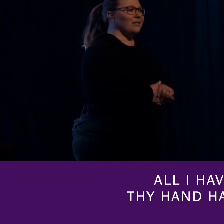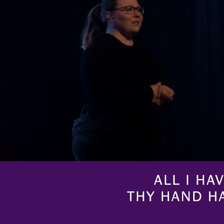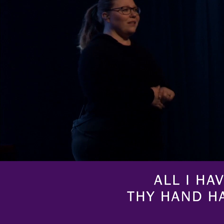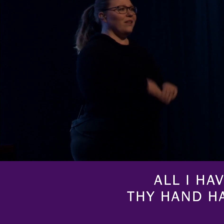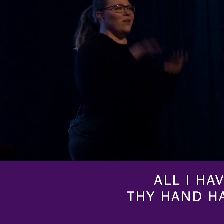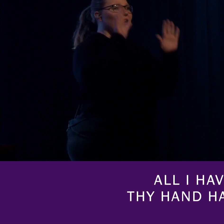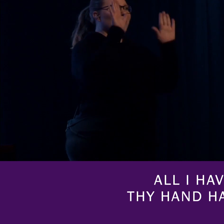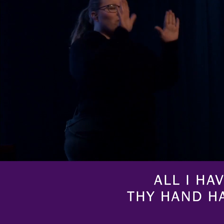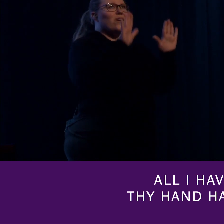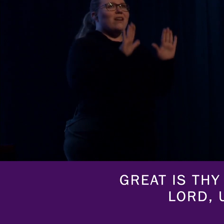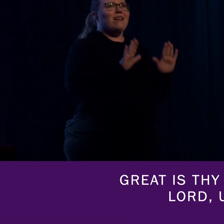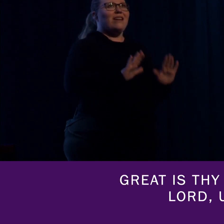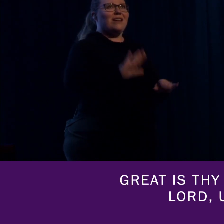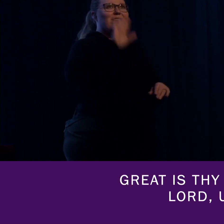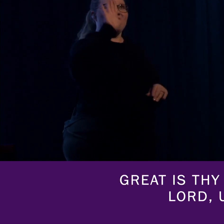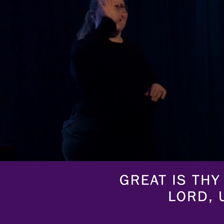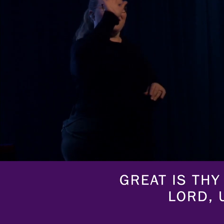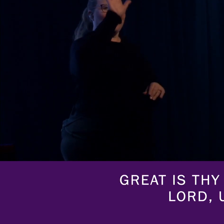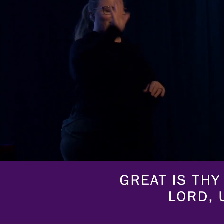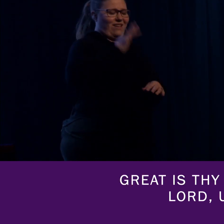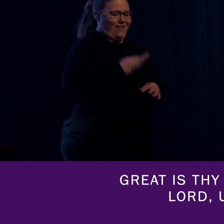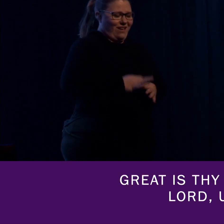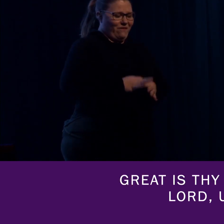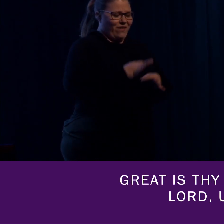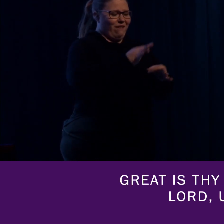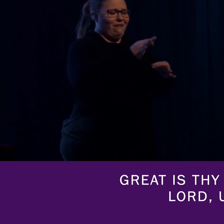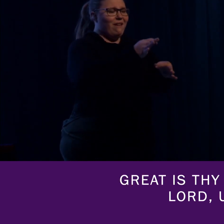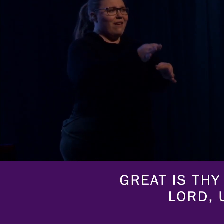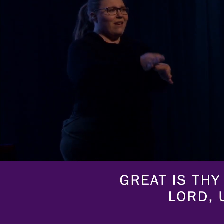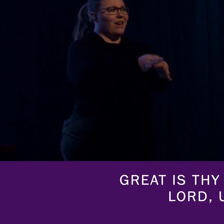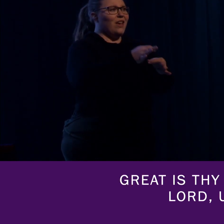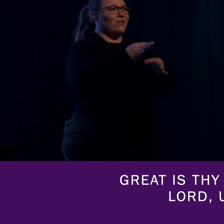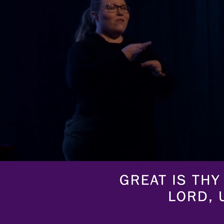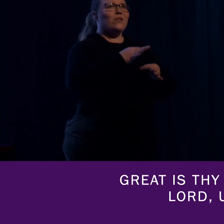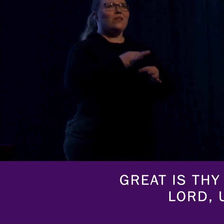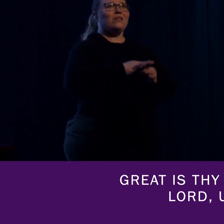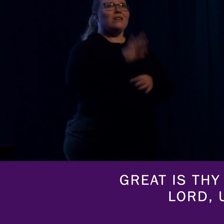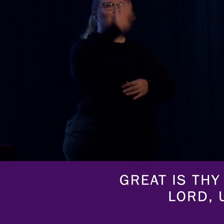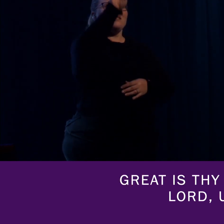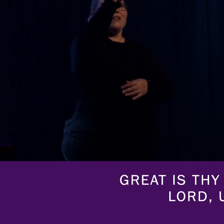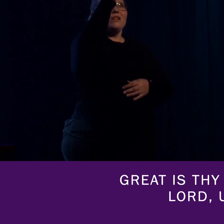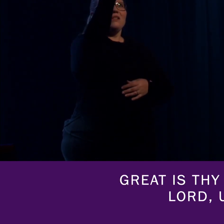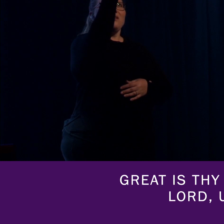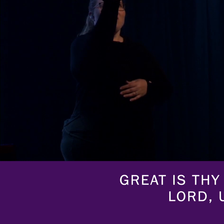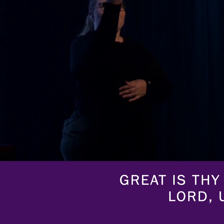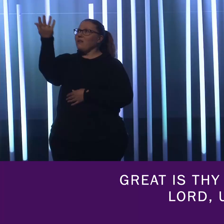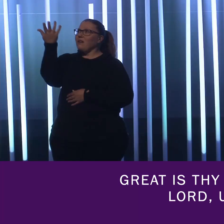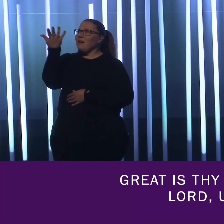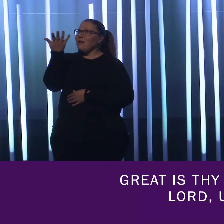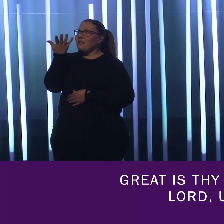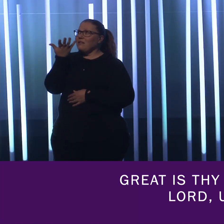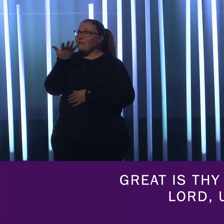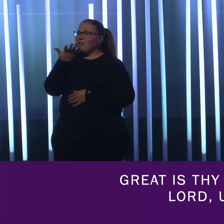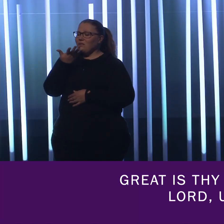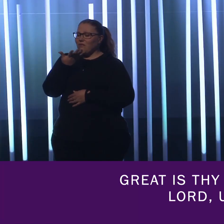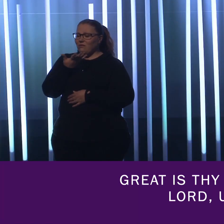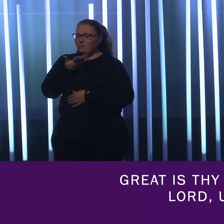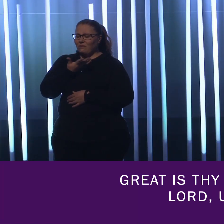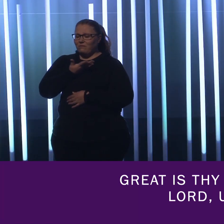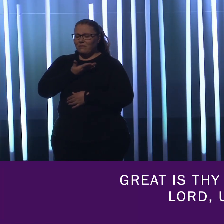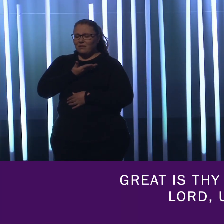provided. Great is thy faithfulness, Lord,